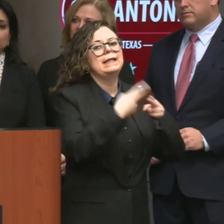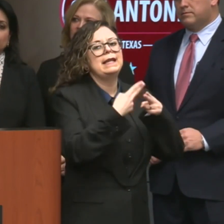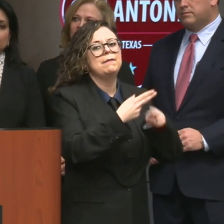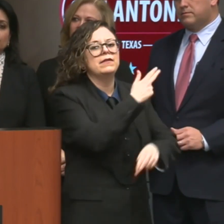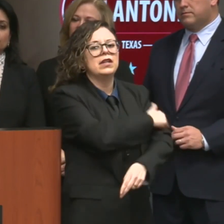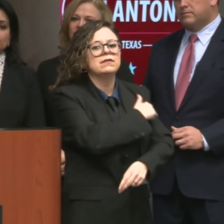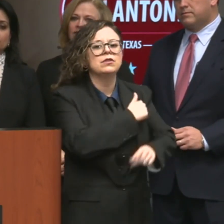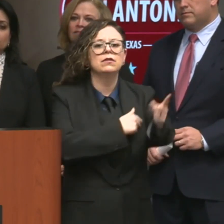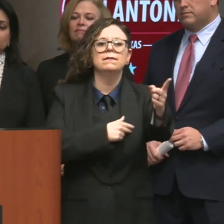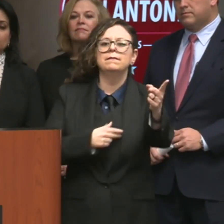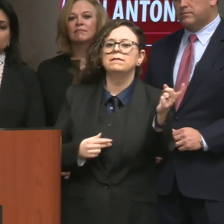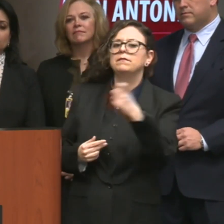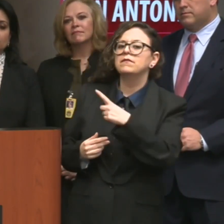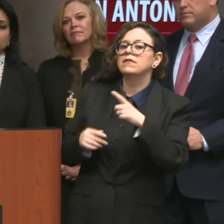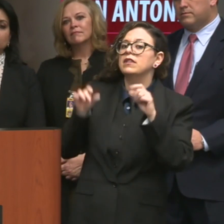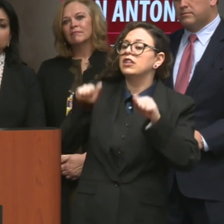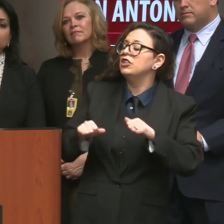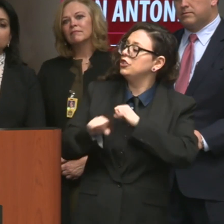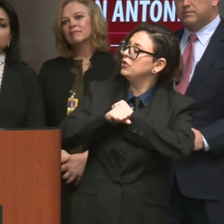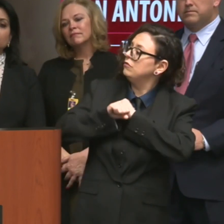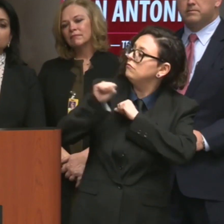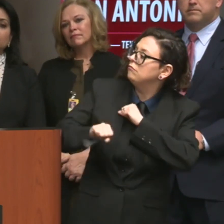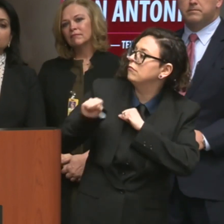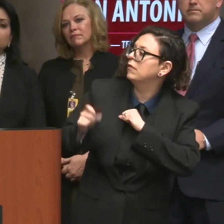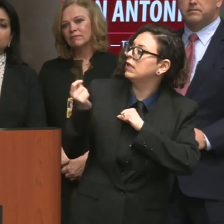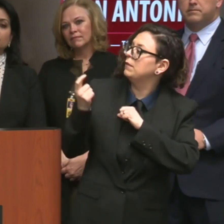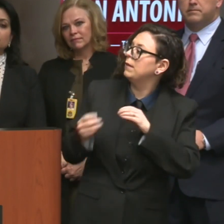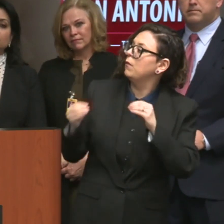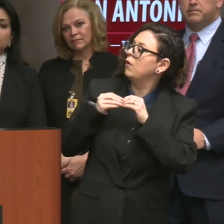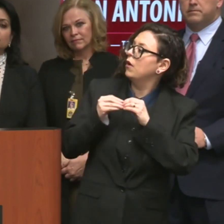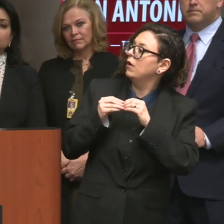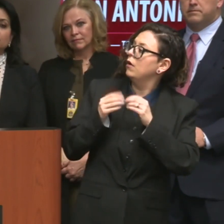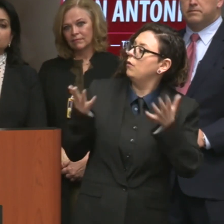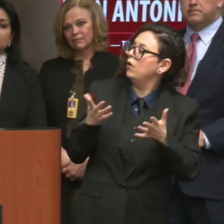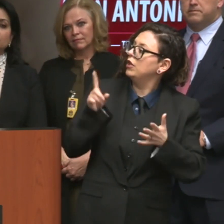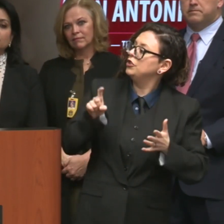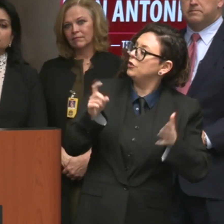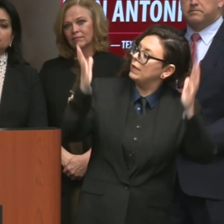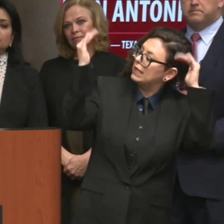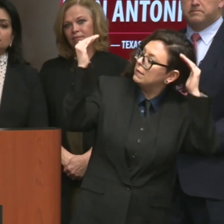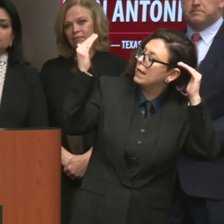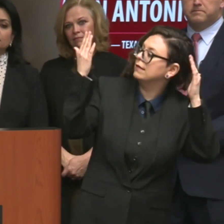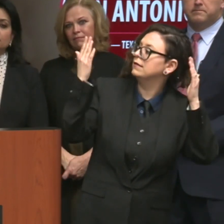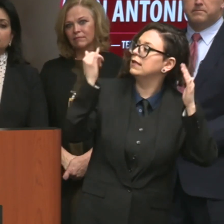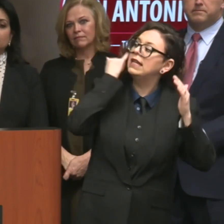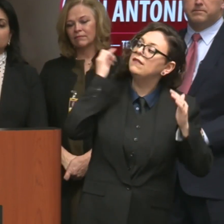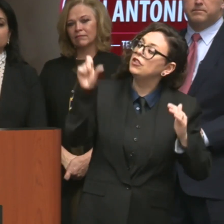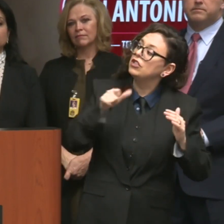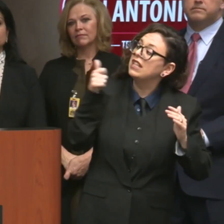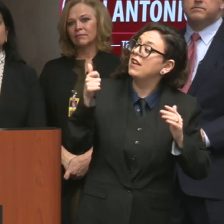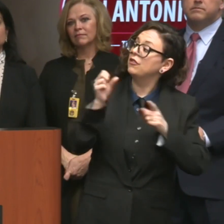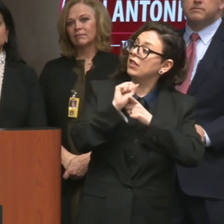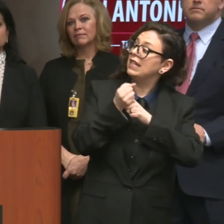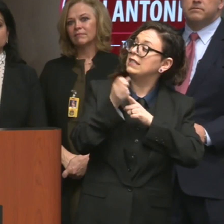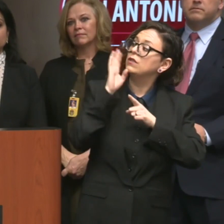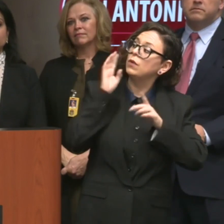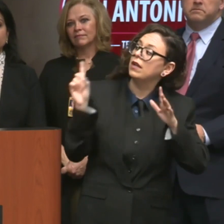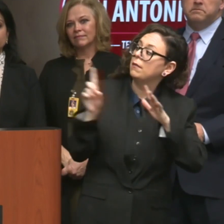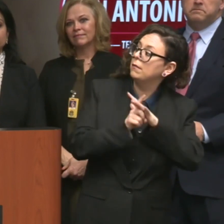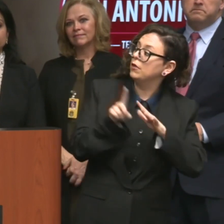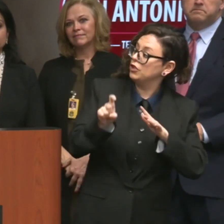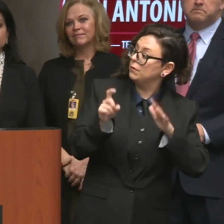hospital. Could you elaborate a little further as far as why we should expect perhaps the eventuality of other cases and how we should be